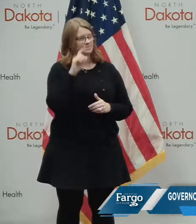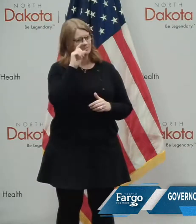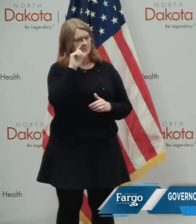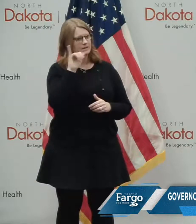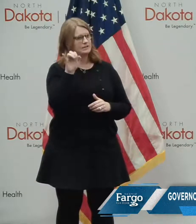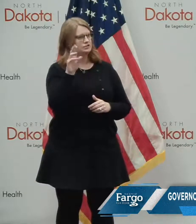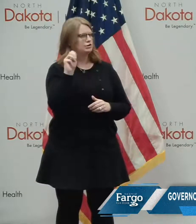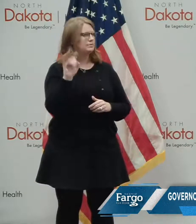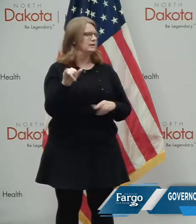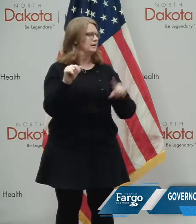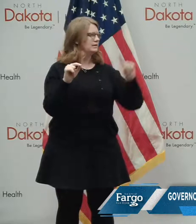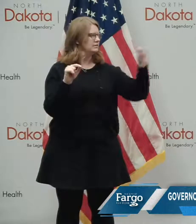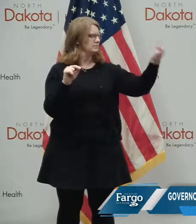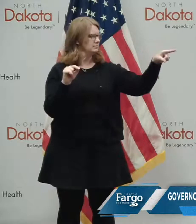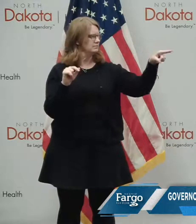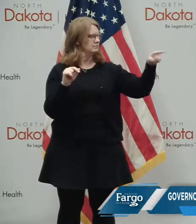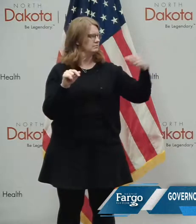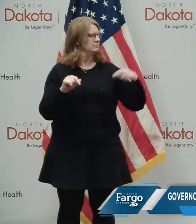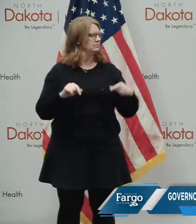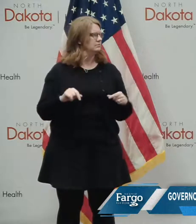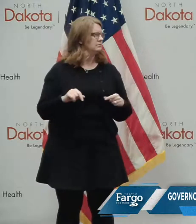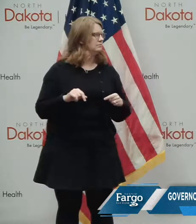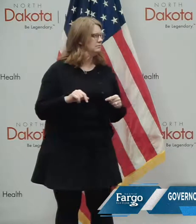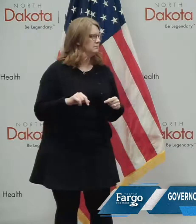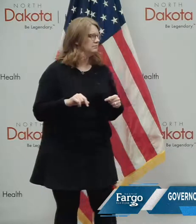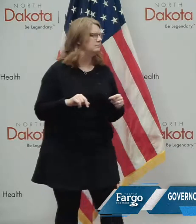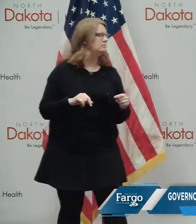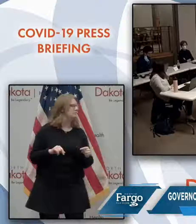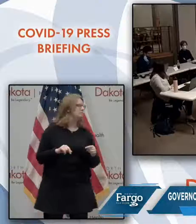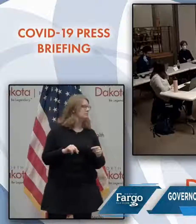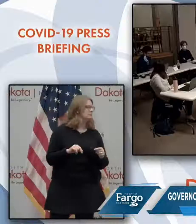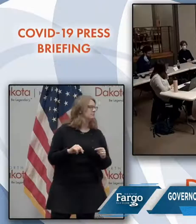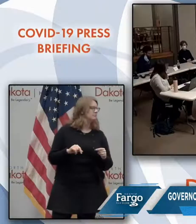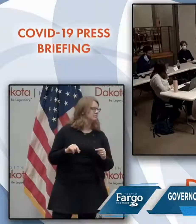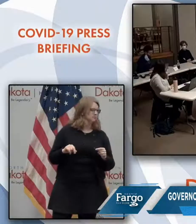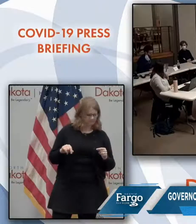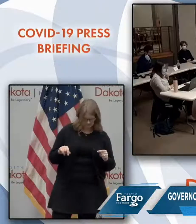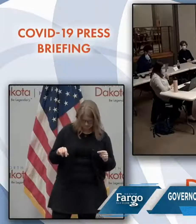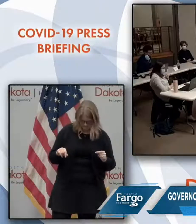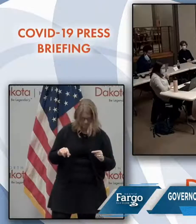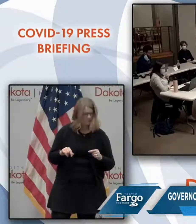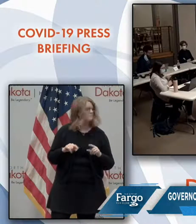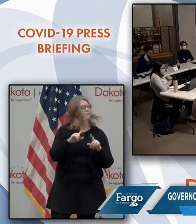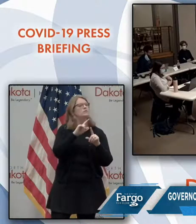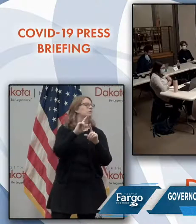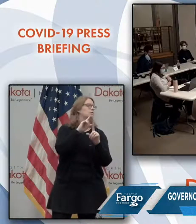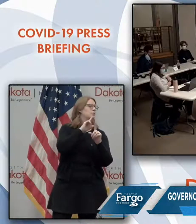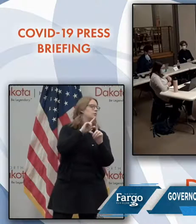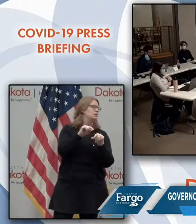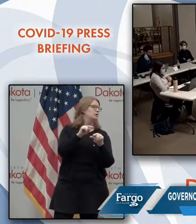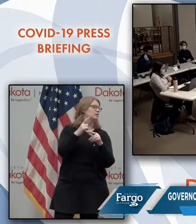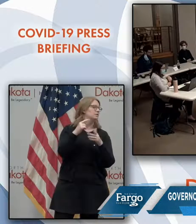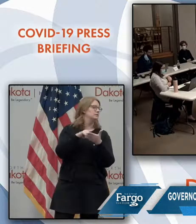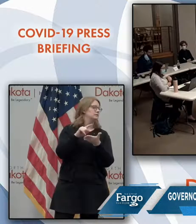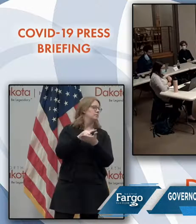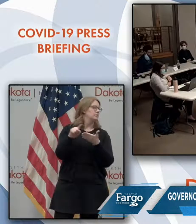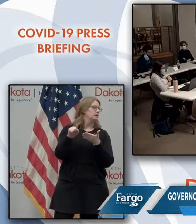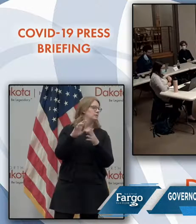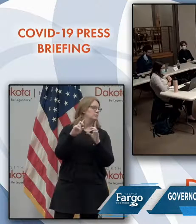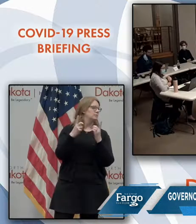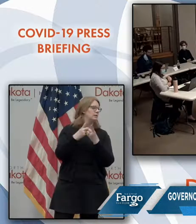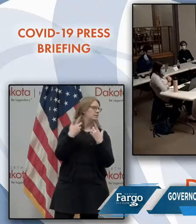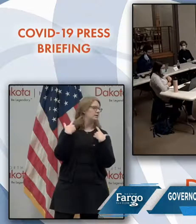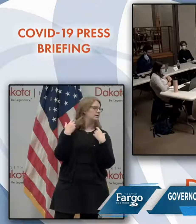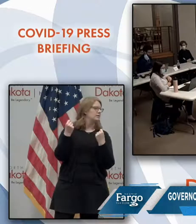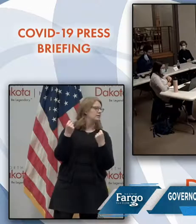Jeremy, and then the next row next to Jacob. Governor, we reported earlier this week that the Department of Health has